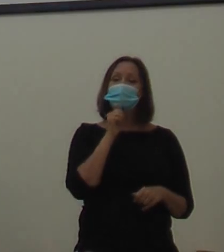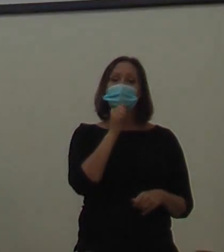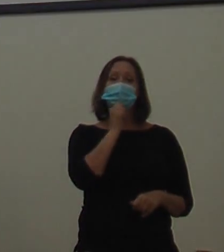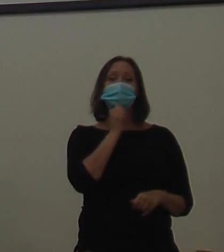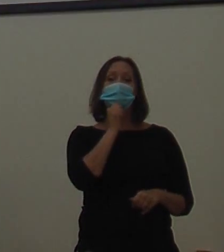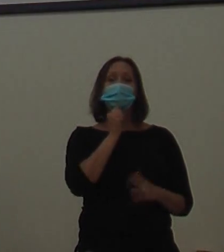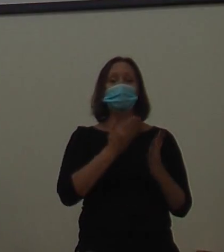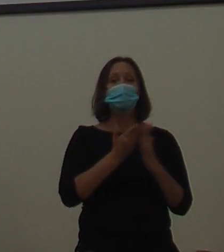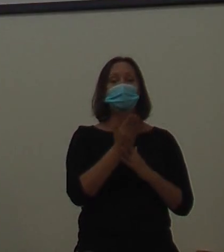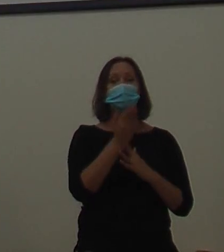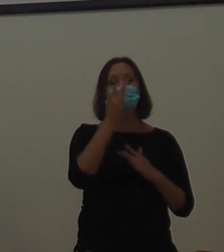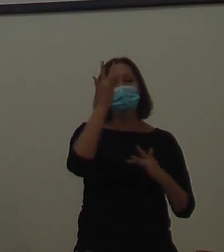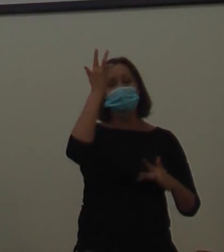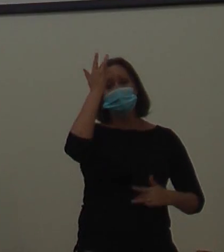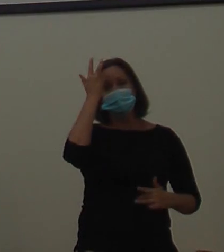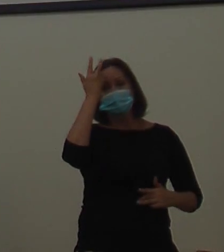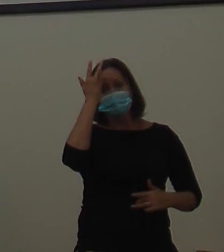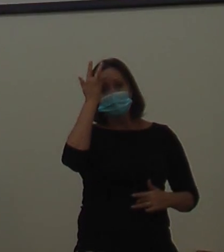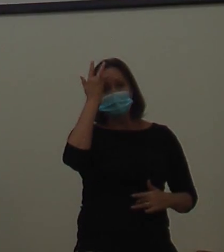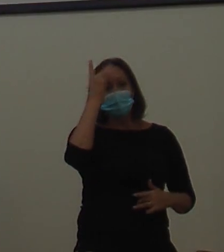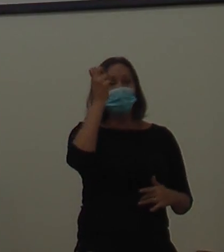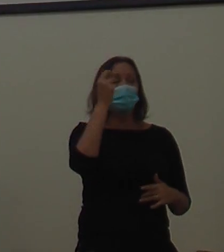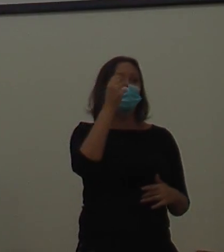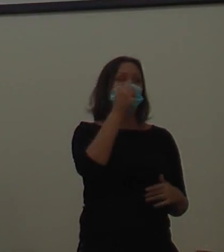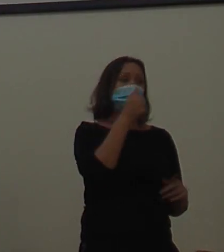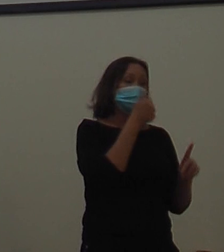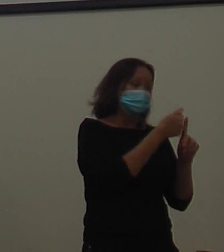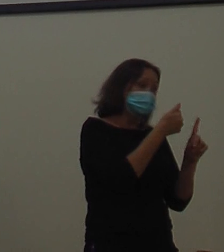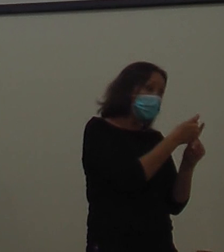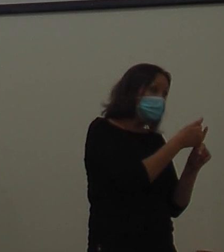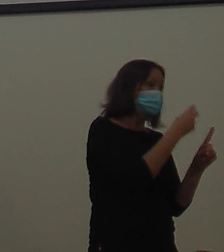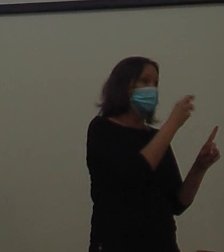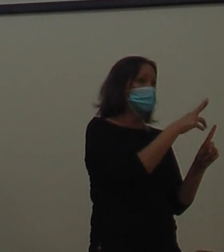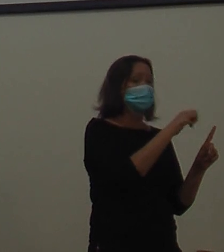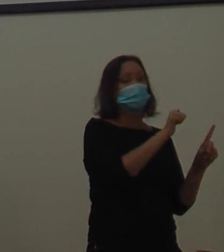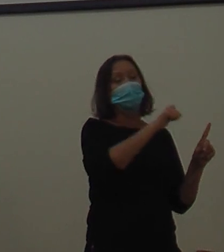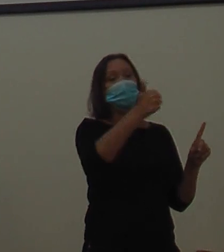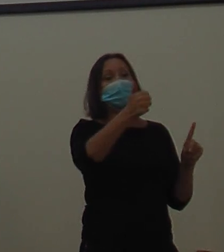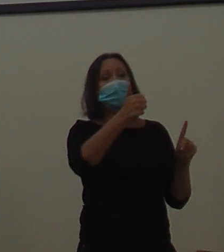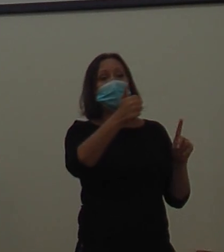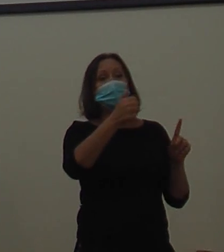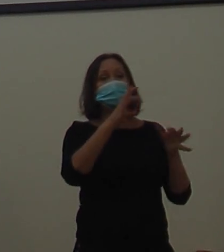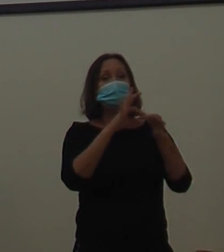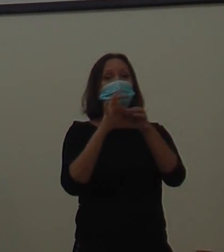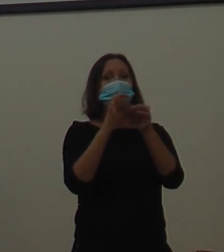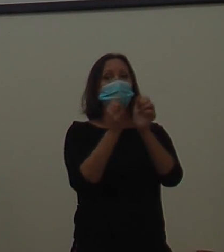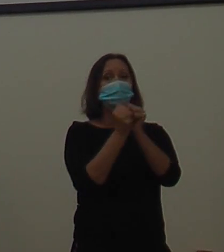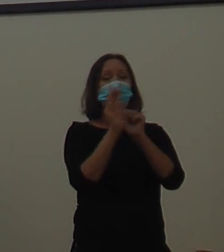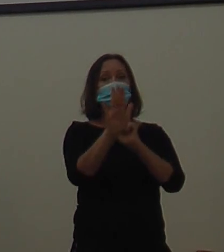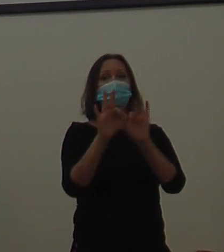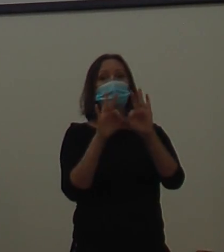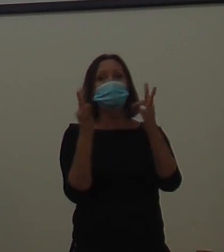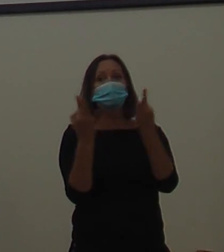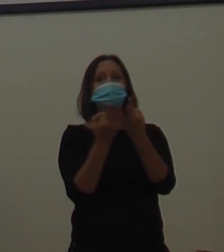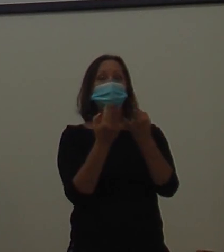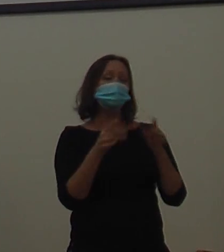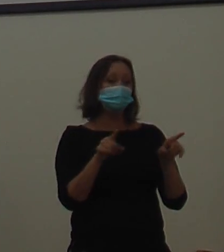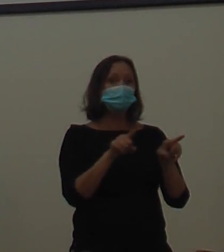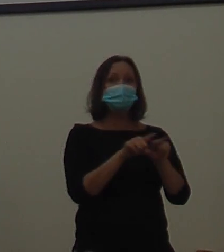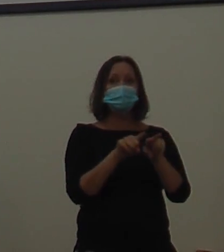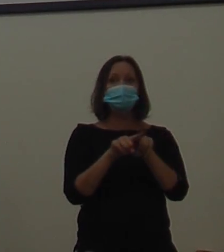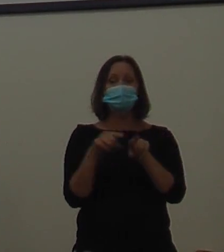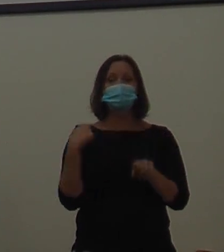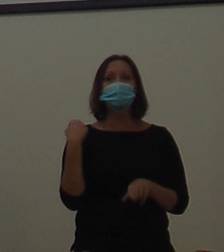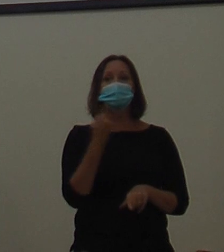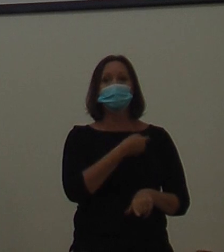and sickness, either in their immediate family or themselves or with extended family around. And also, we know